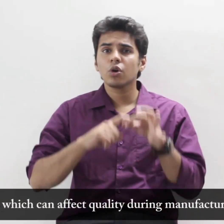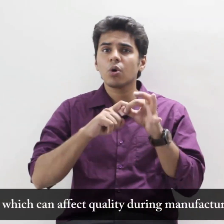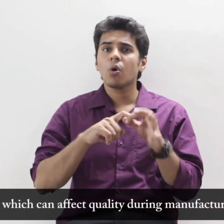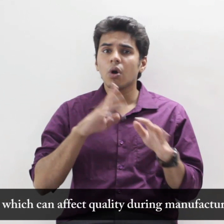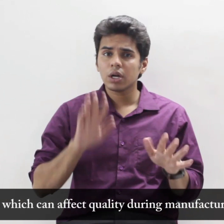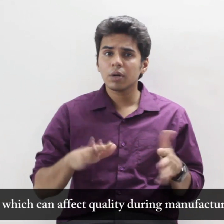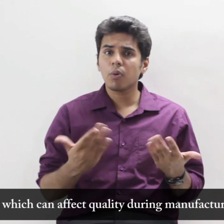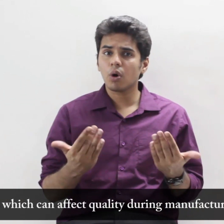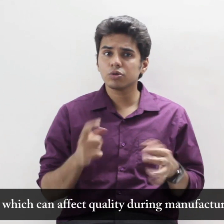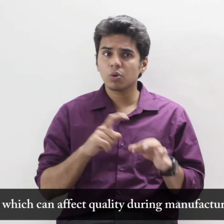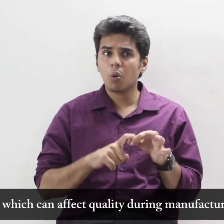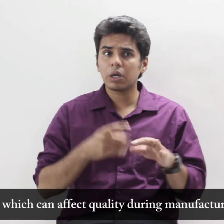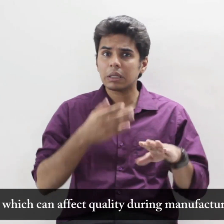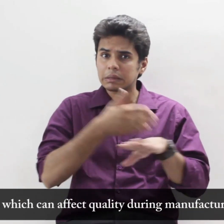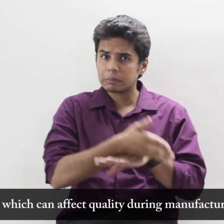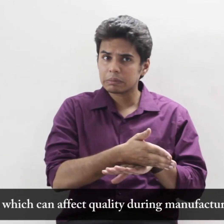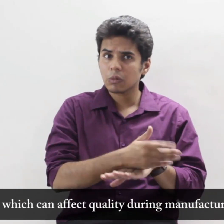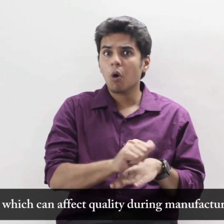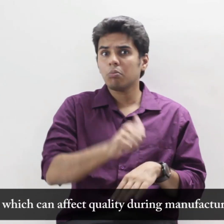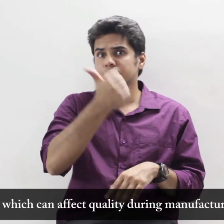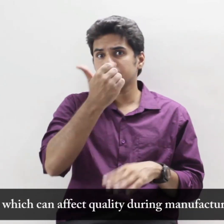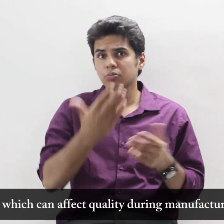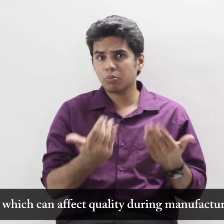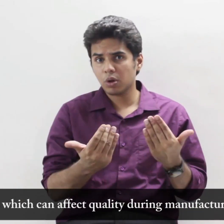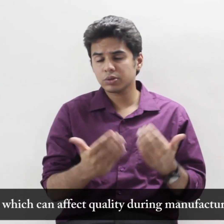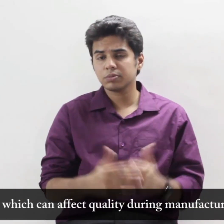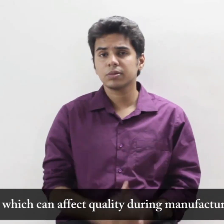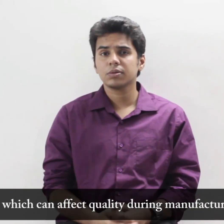Factors which can affect quality during manufacturing are